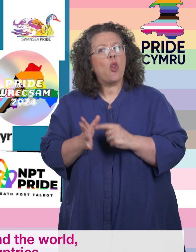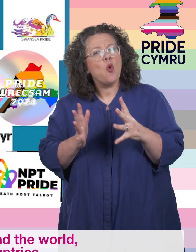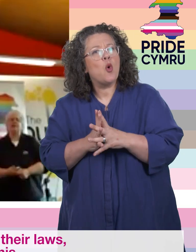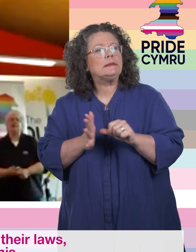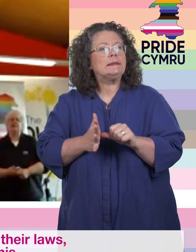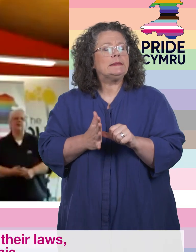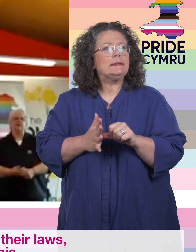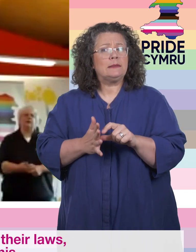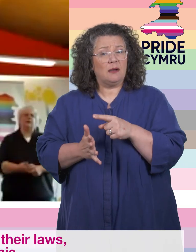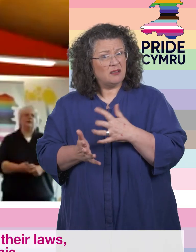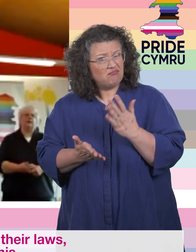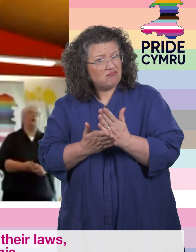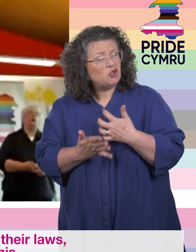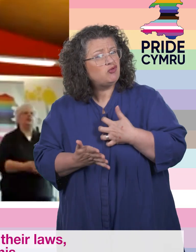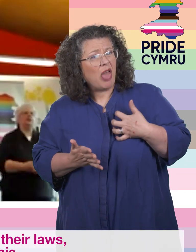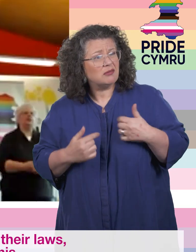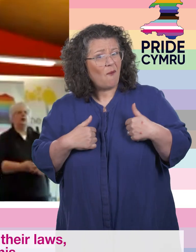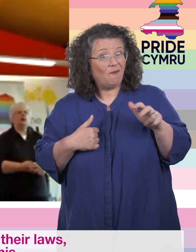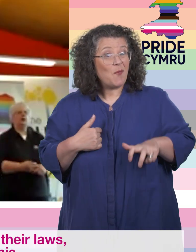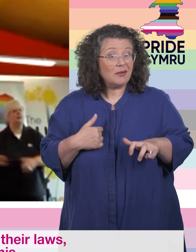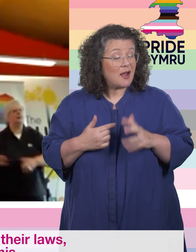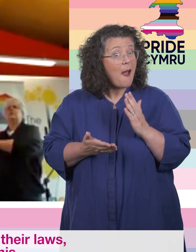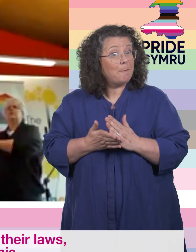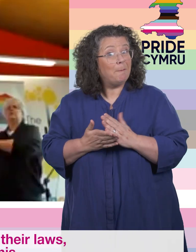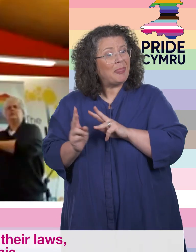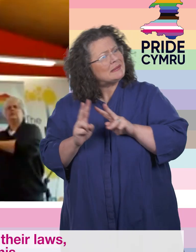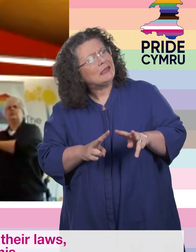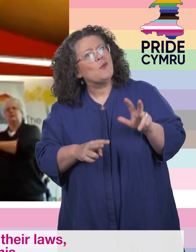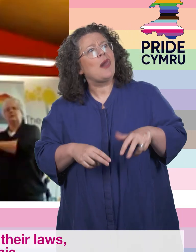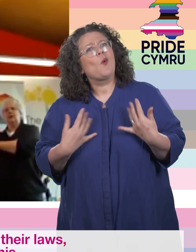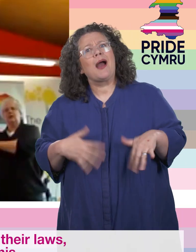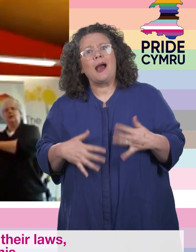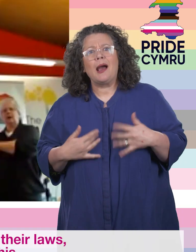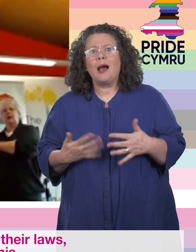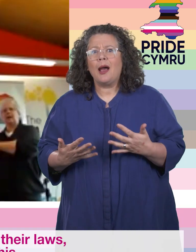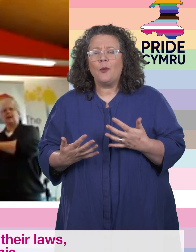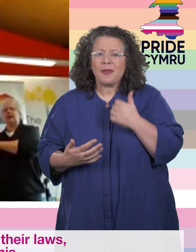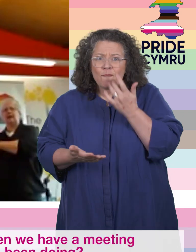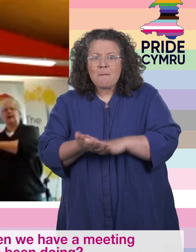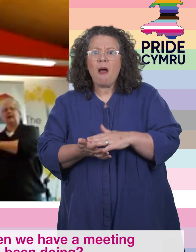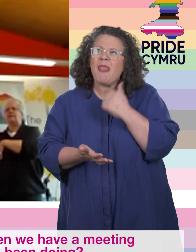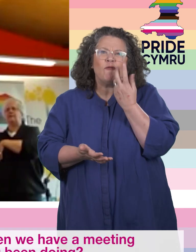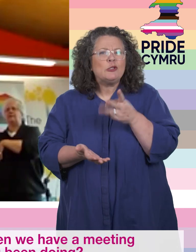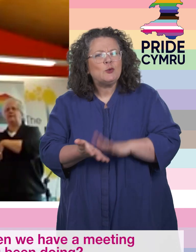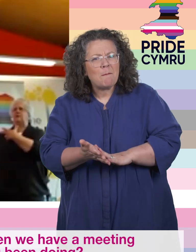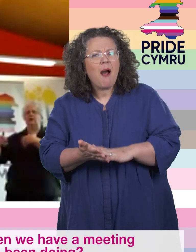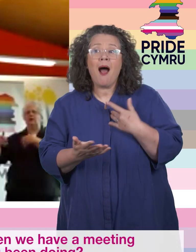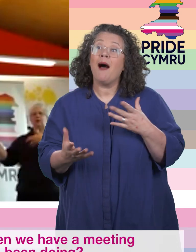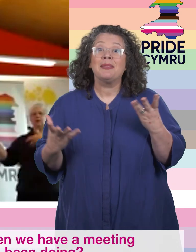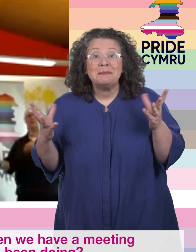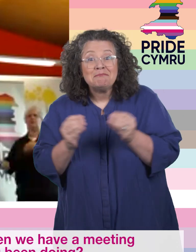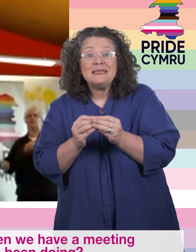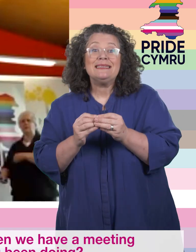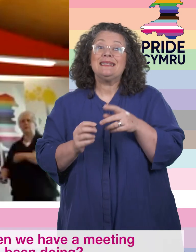countries which have difficulty with their laws, are so jealous of this. Because every sort of month,